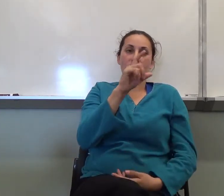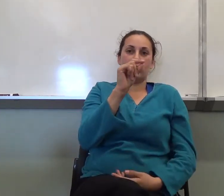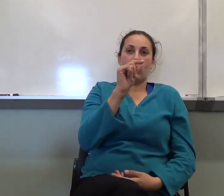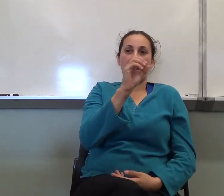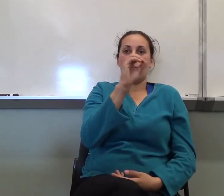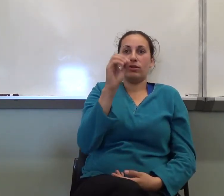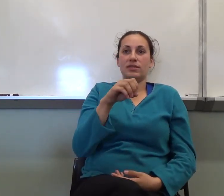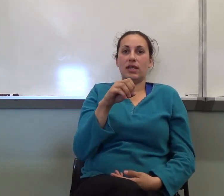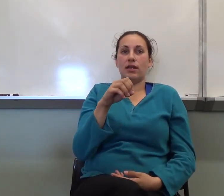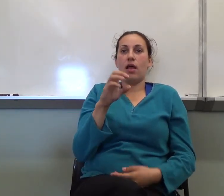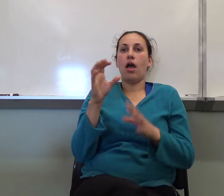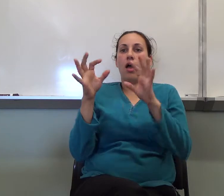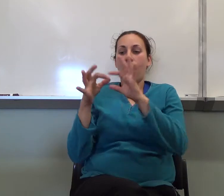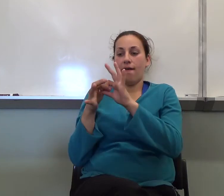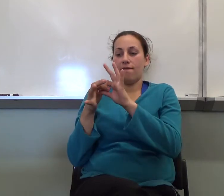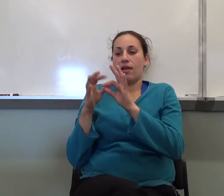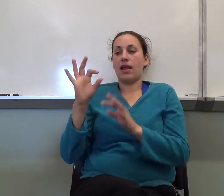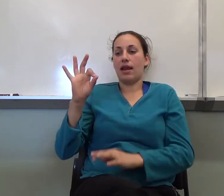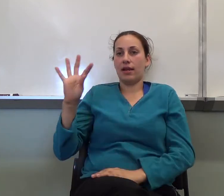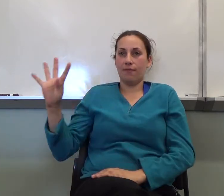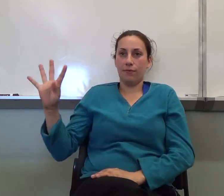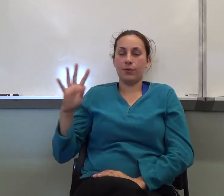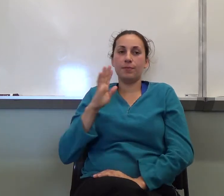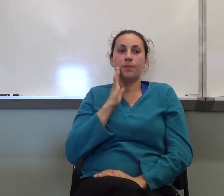94. That puts all three sentences together.